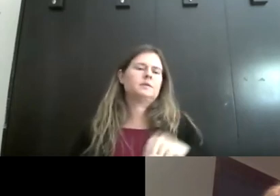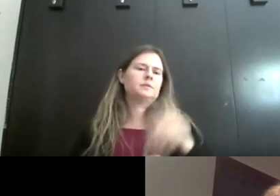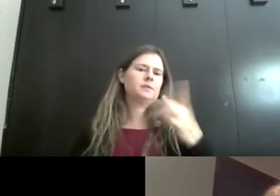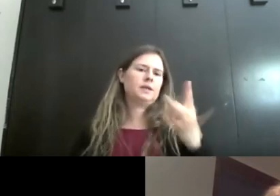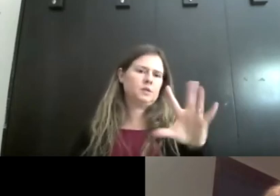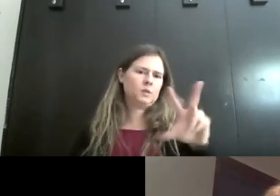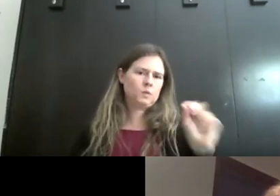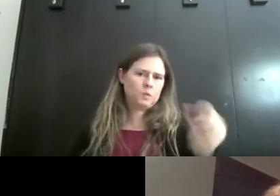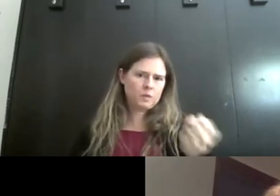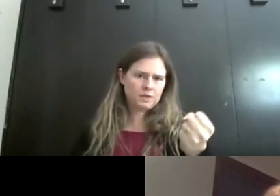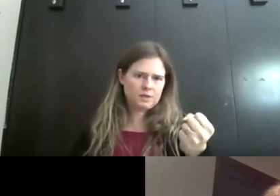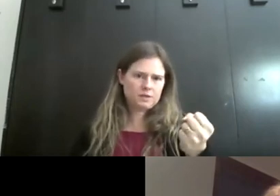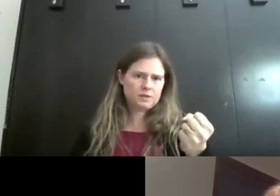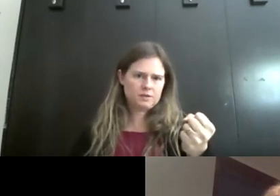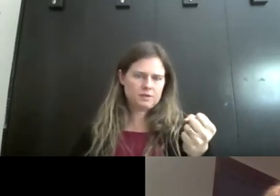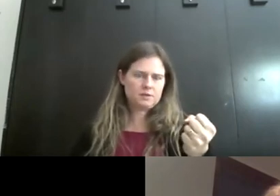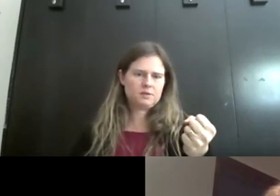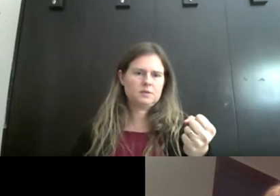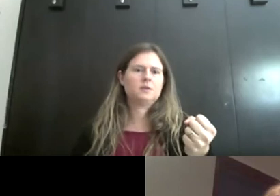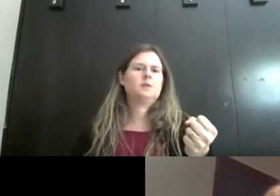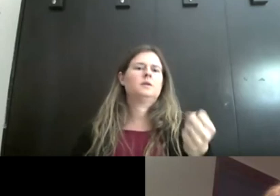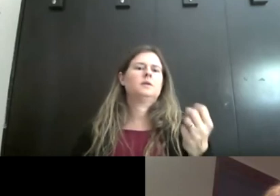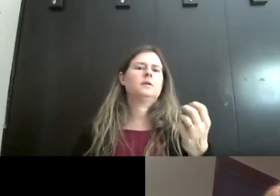was a square league of land that's